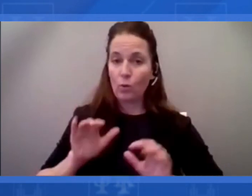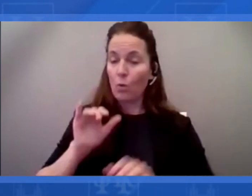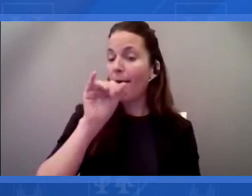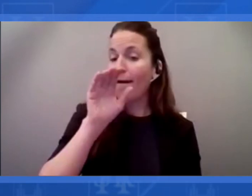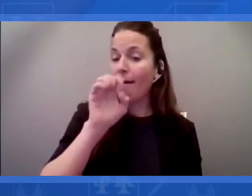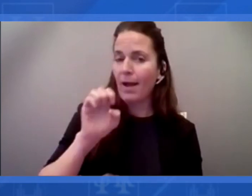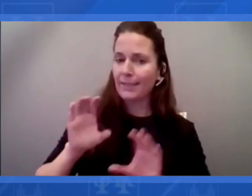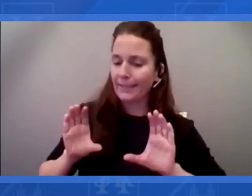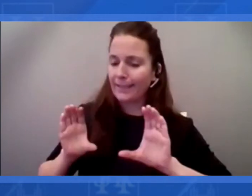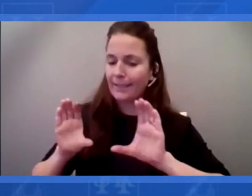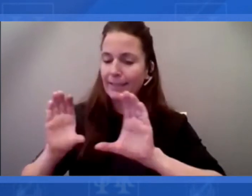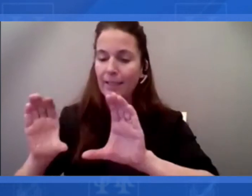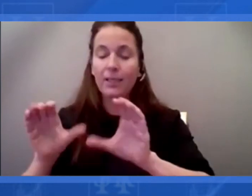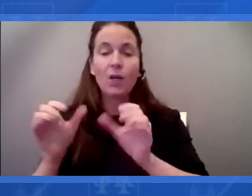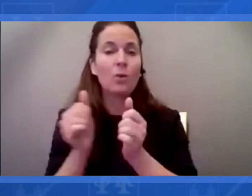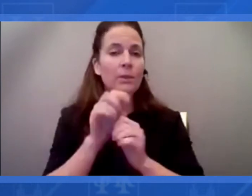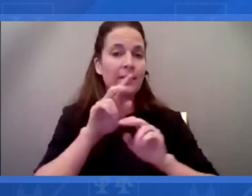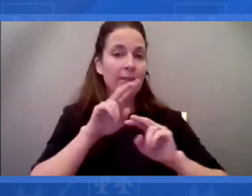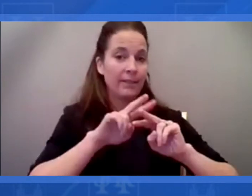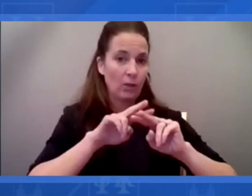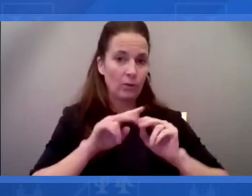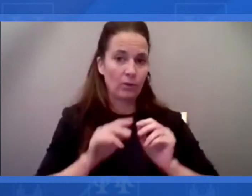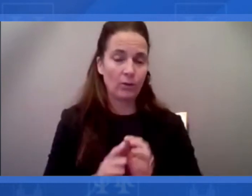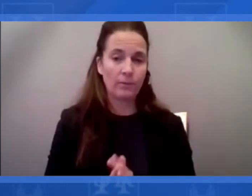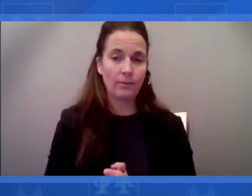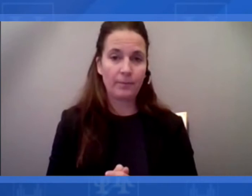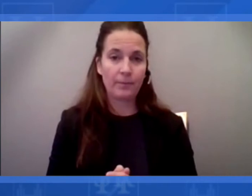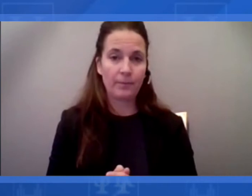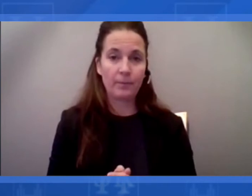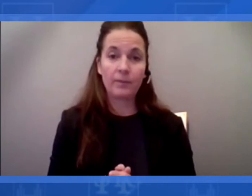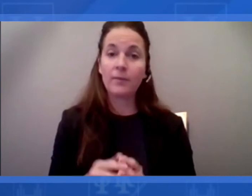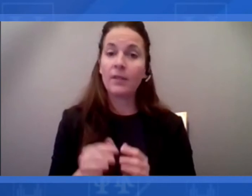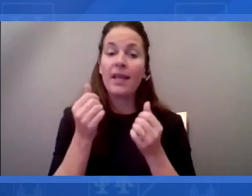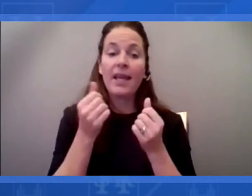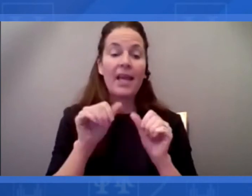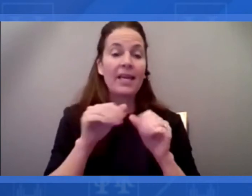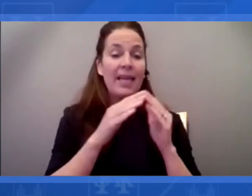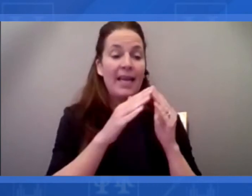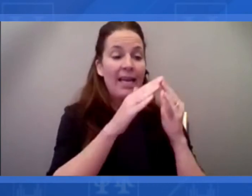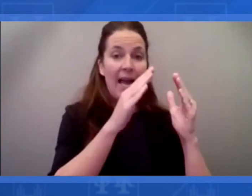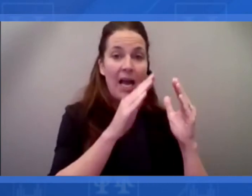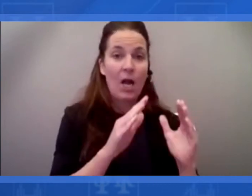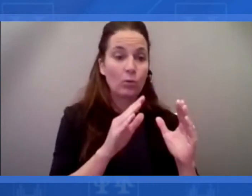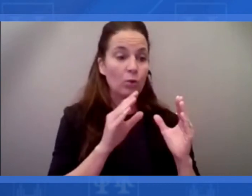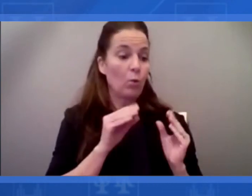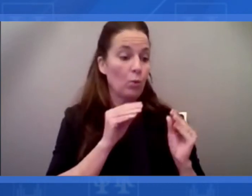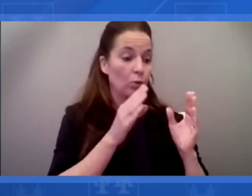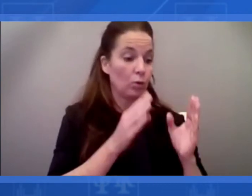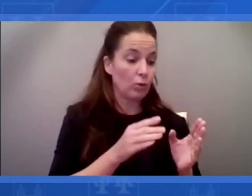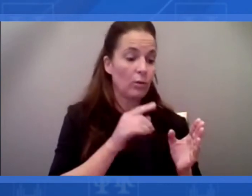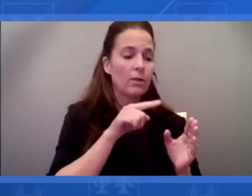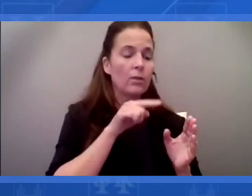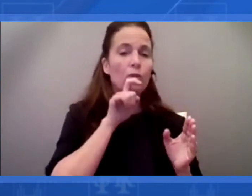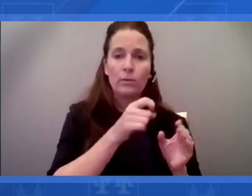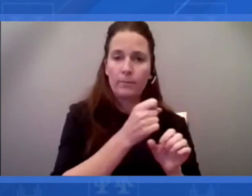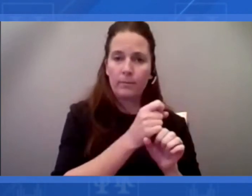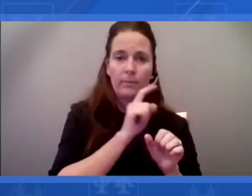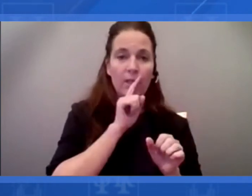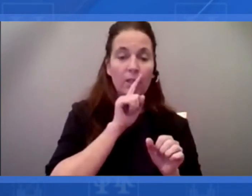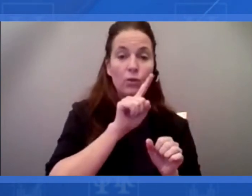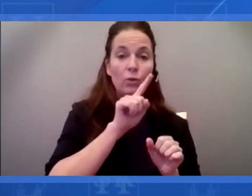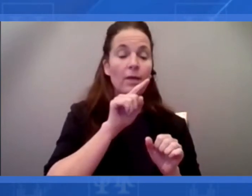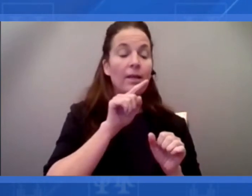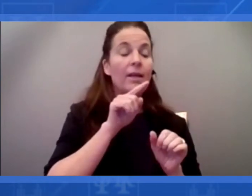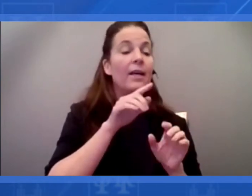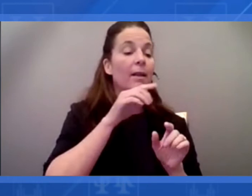bylaw requires property owners or occupants to clear snow and ice within 24 hours